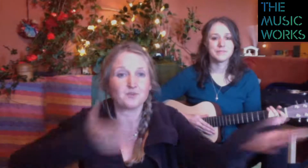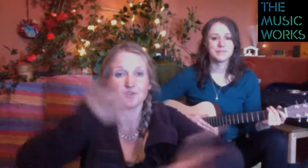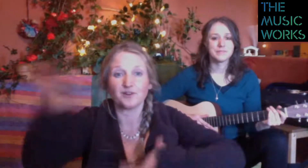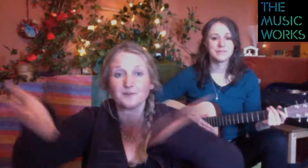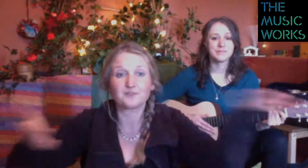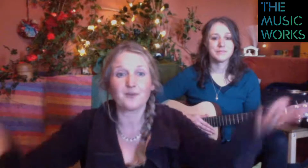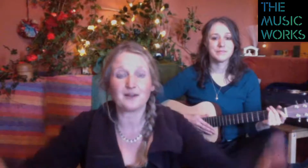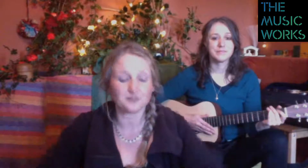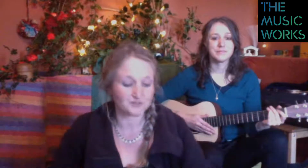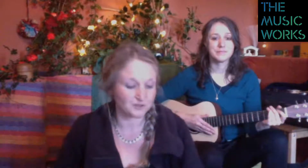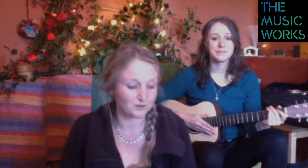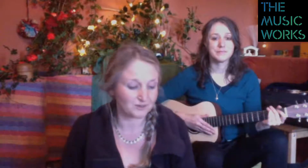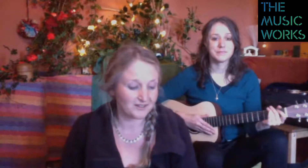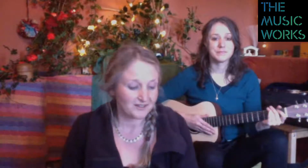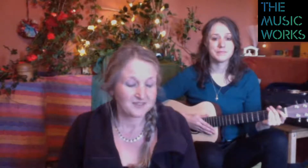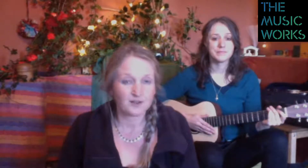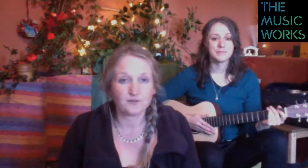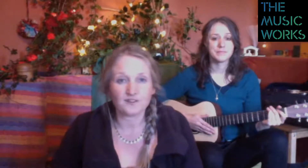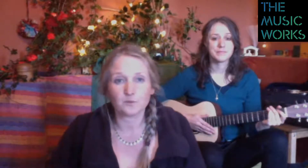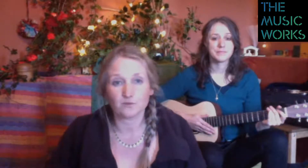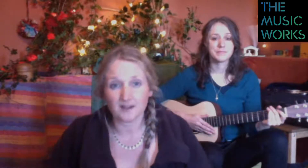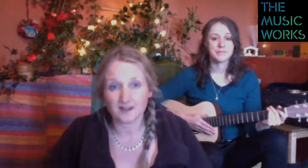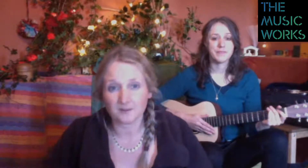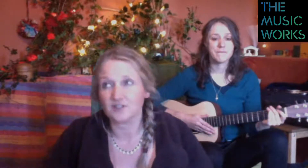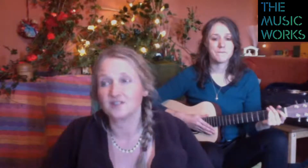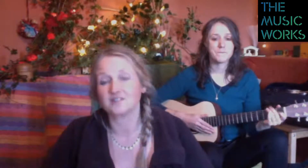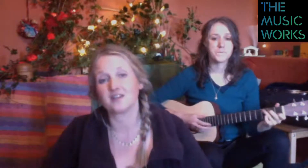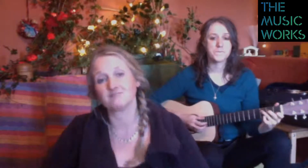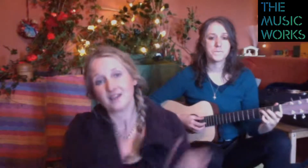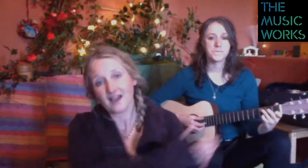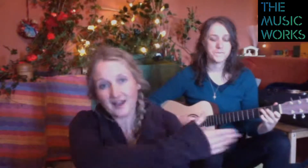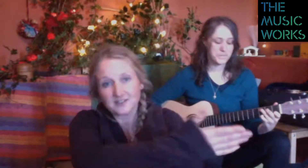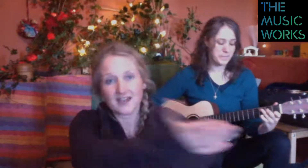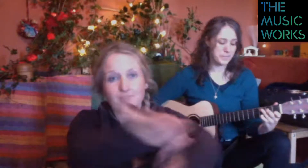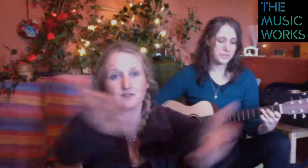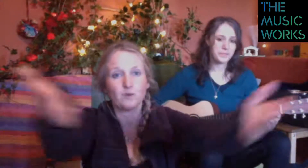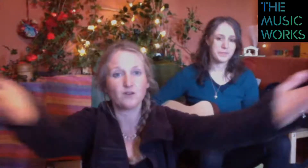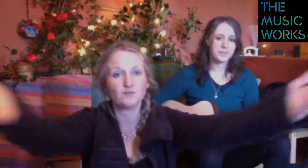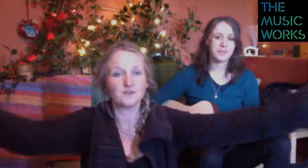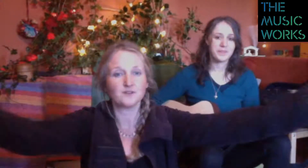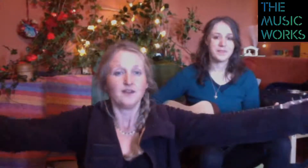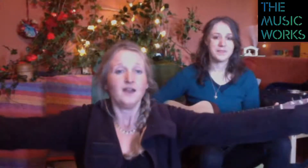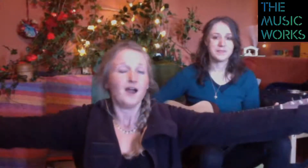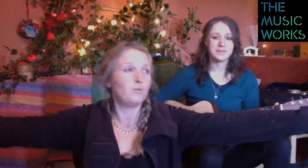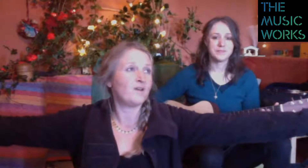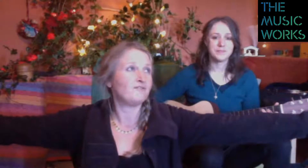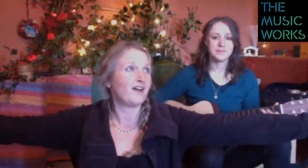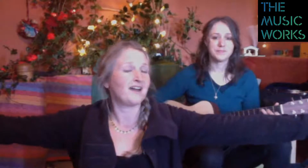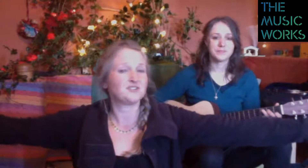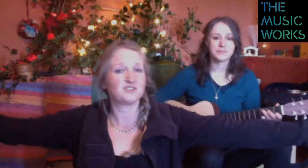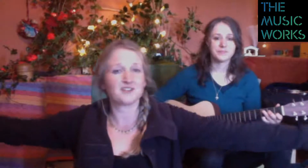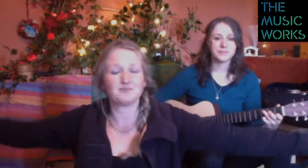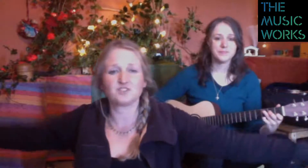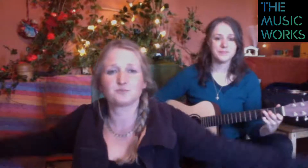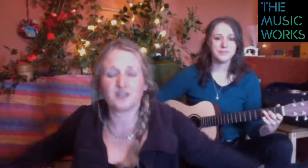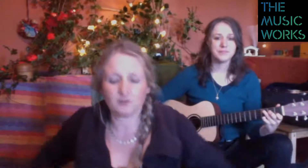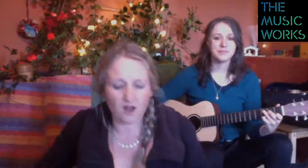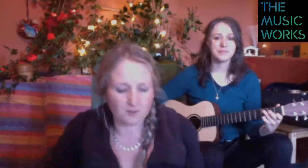joining from out of school. So I think that really we should just sing hello to everyone. And with that, just bring your arms